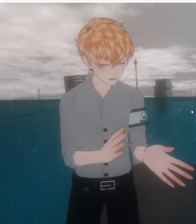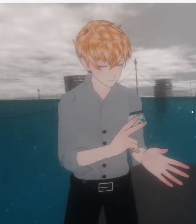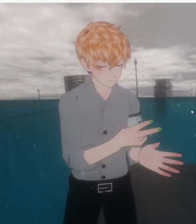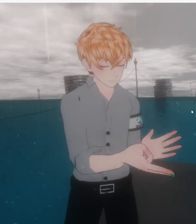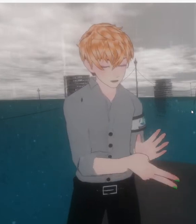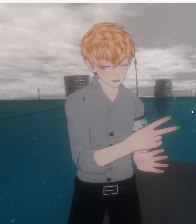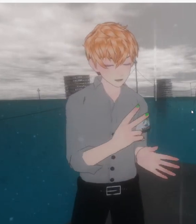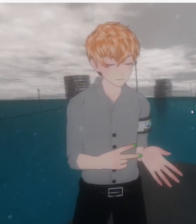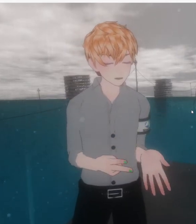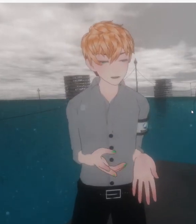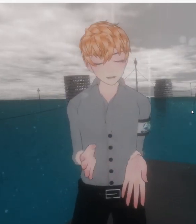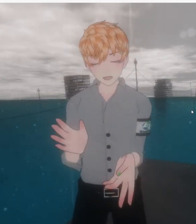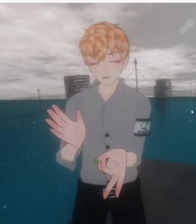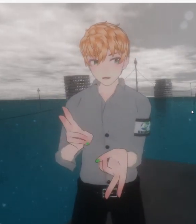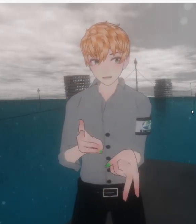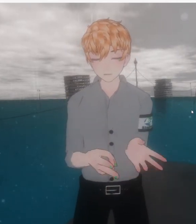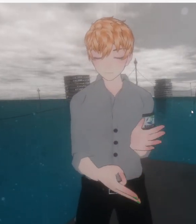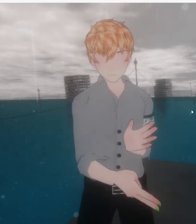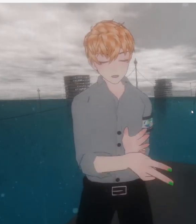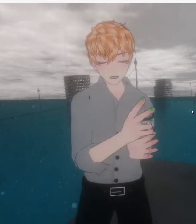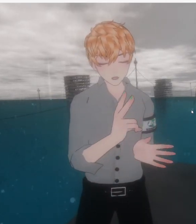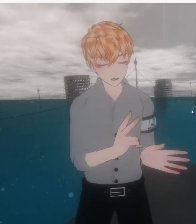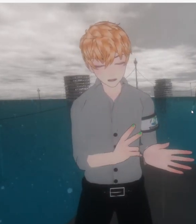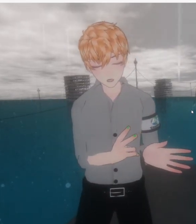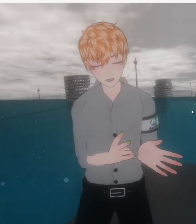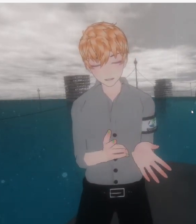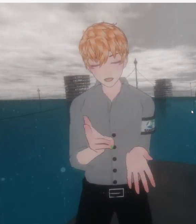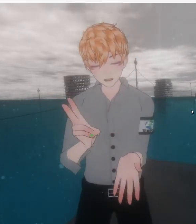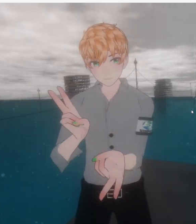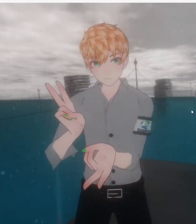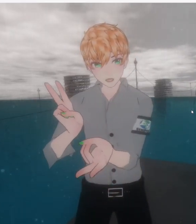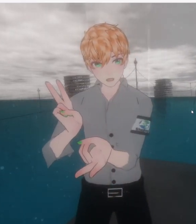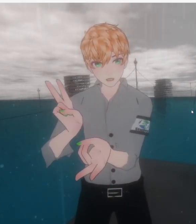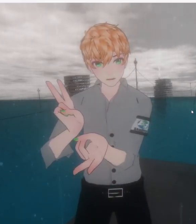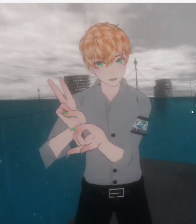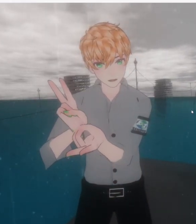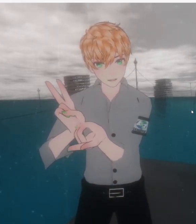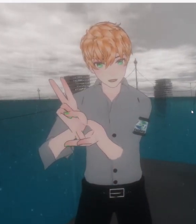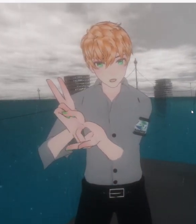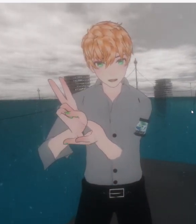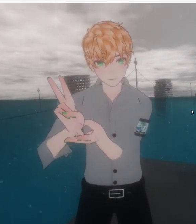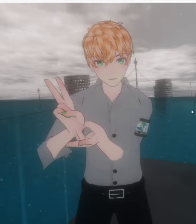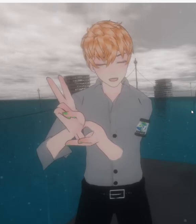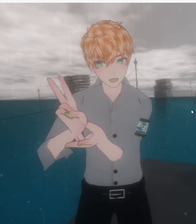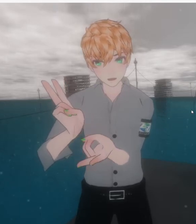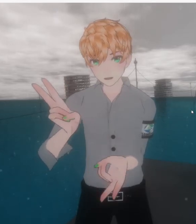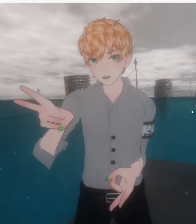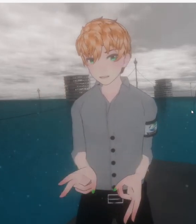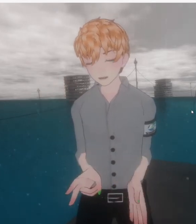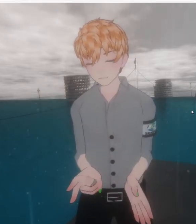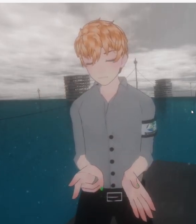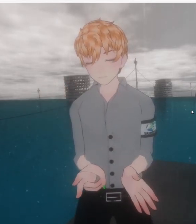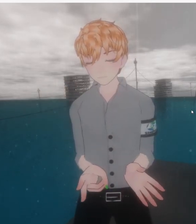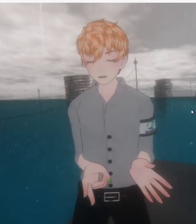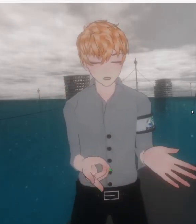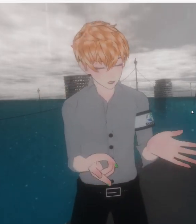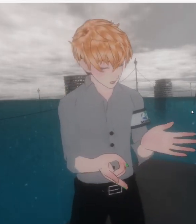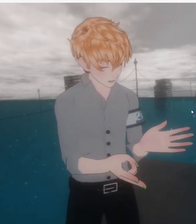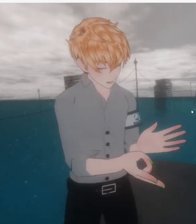Yeah, so promiscuous. And I'm like, a lot of people don't know this sign. Oh, what's the more basic one? Intercourse. And I go, well, let me